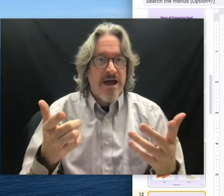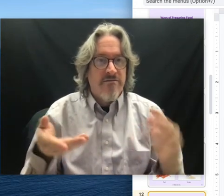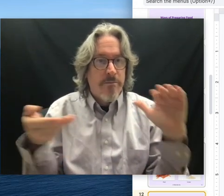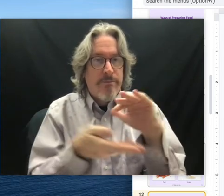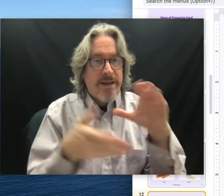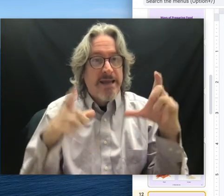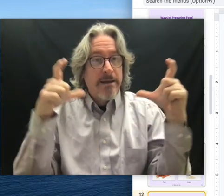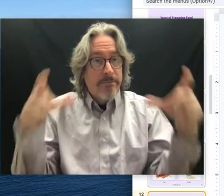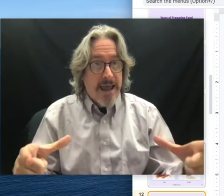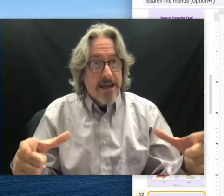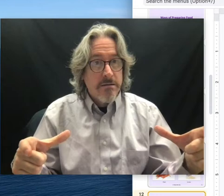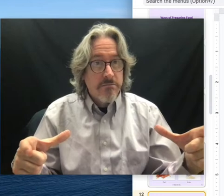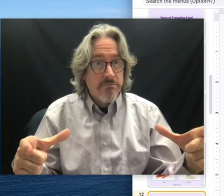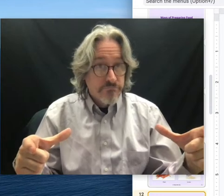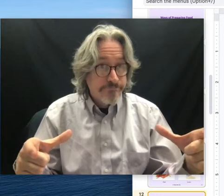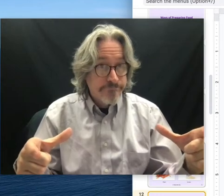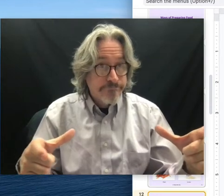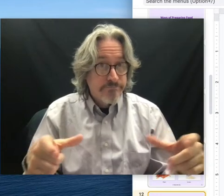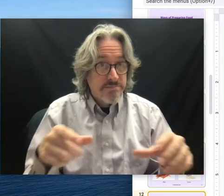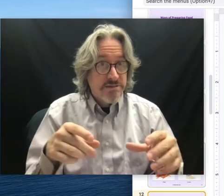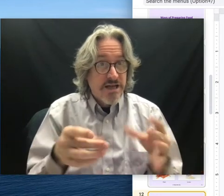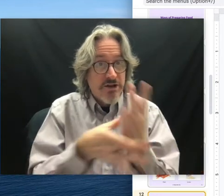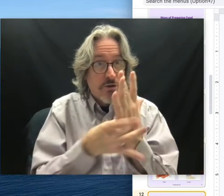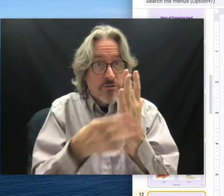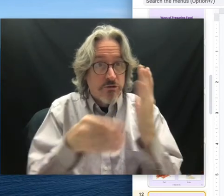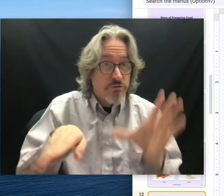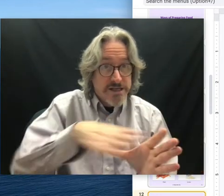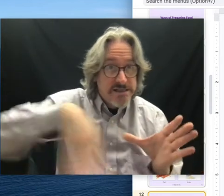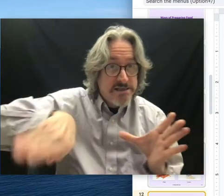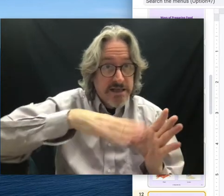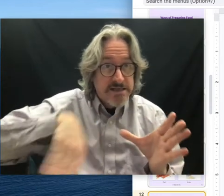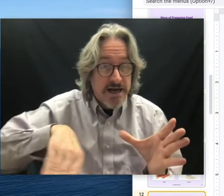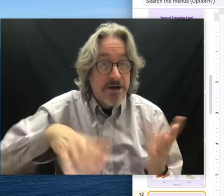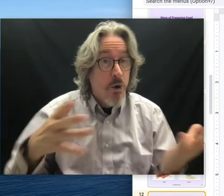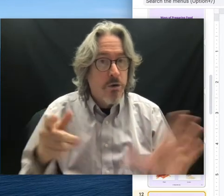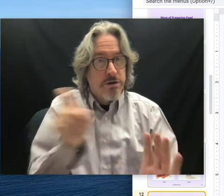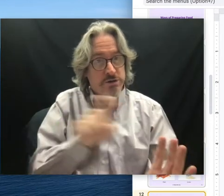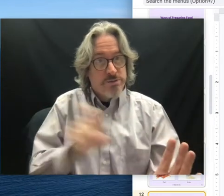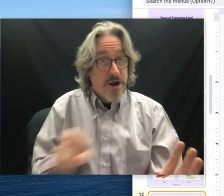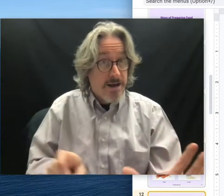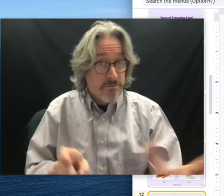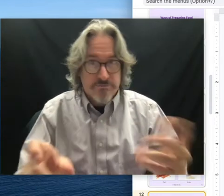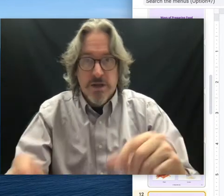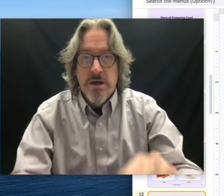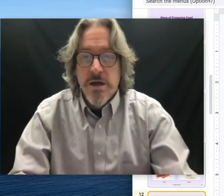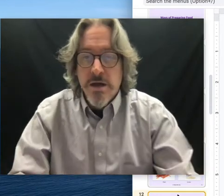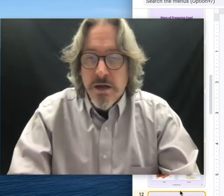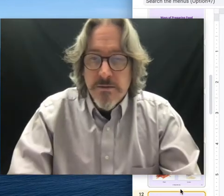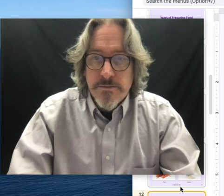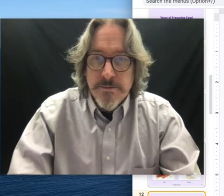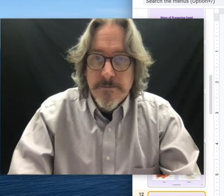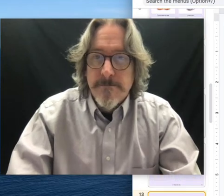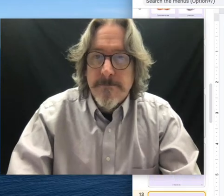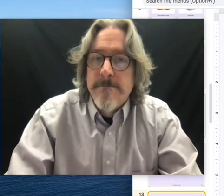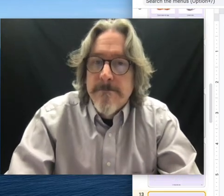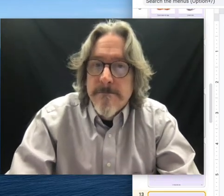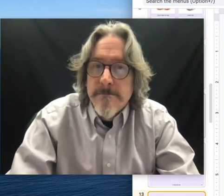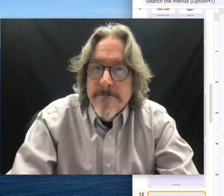you'll have baking pan, and then you'll grease the inside, or you spray.